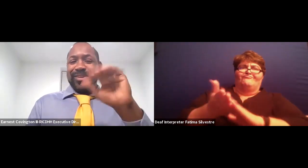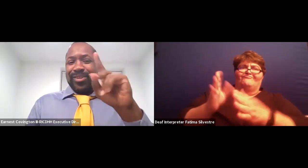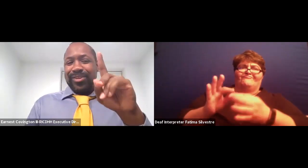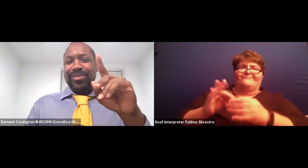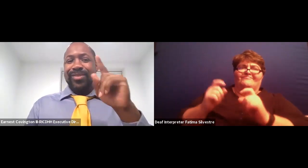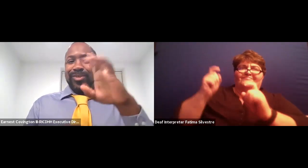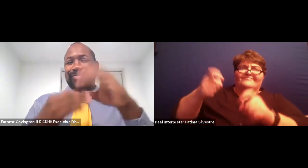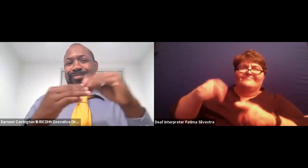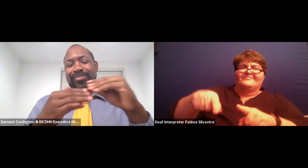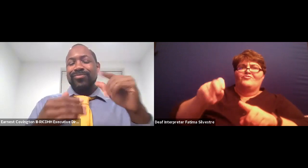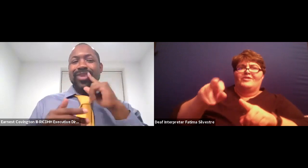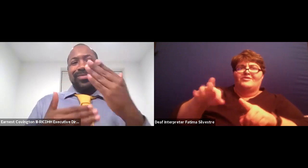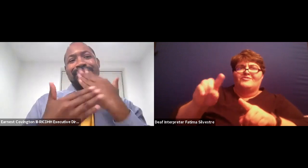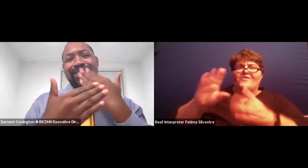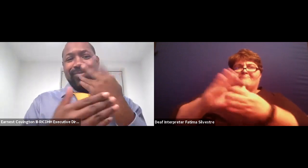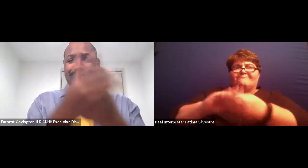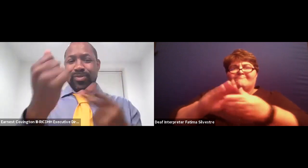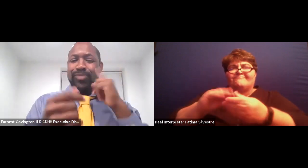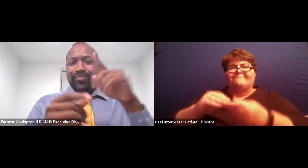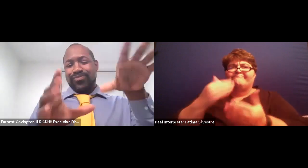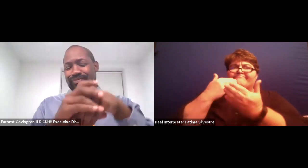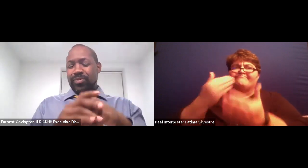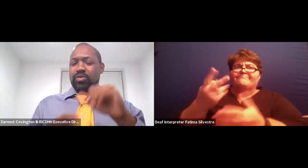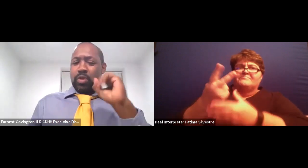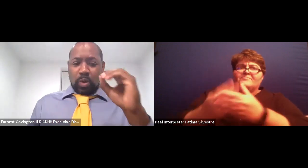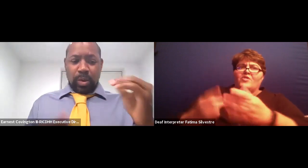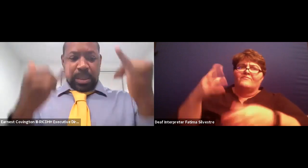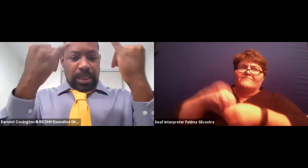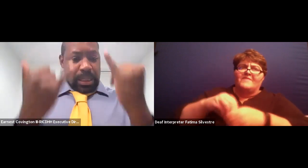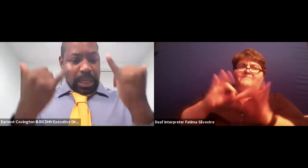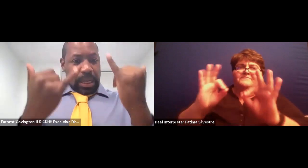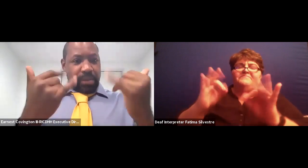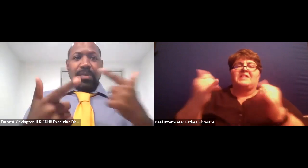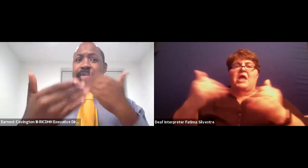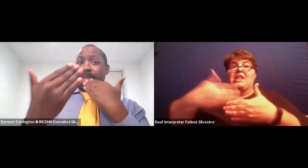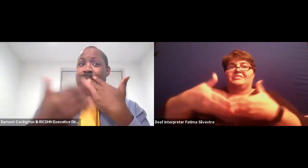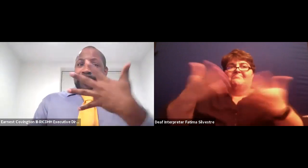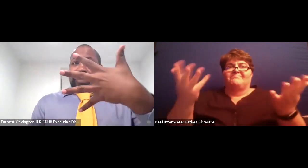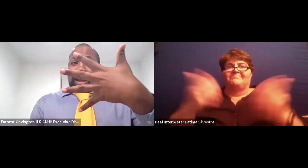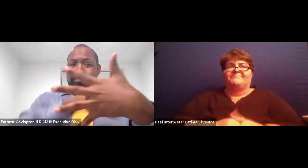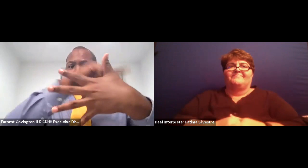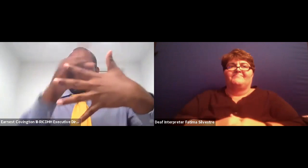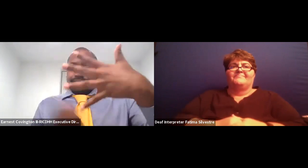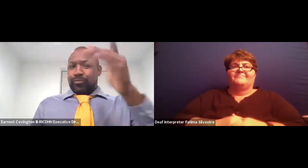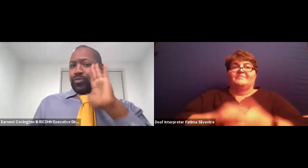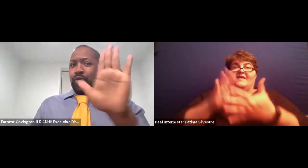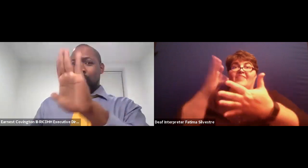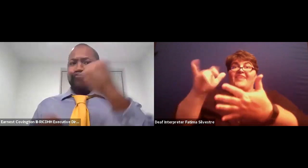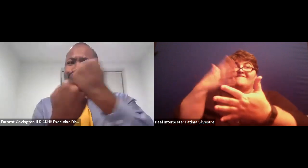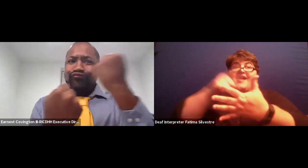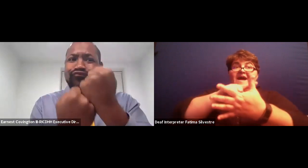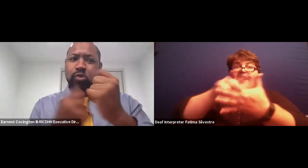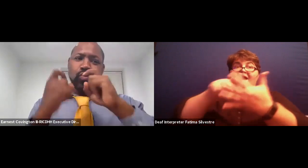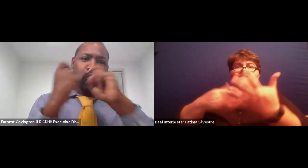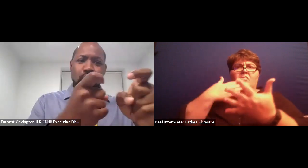seeing you. We appreciate your donation of a gift card, and we loved hearing about the services that you offer. So those